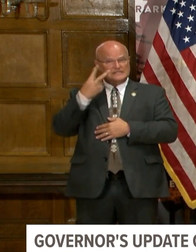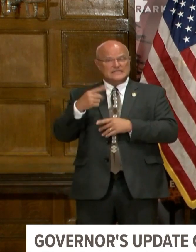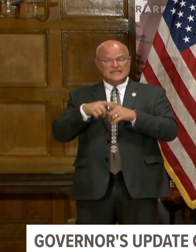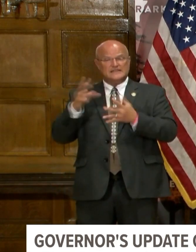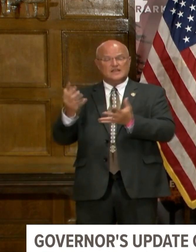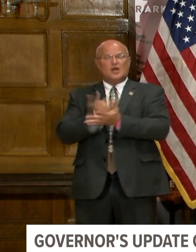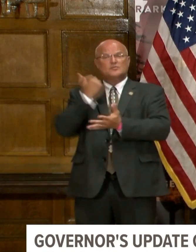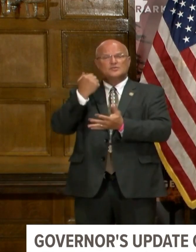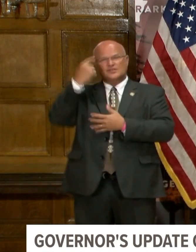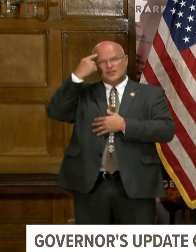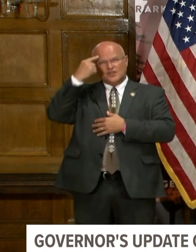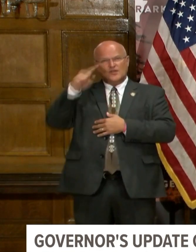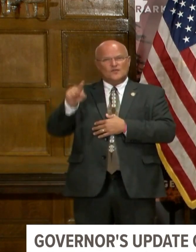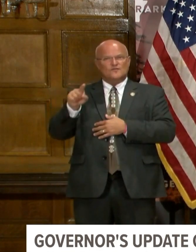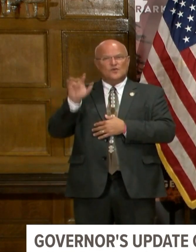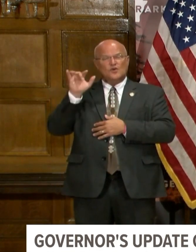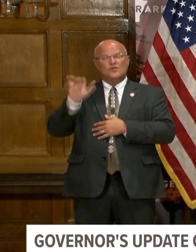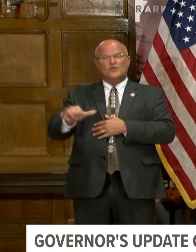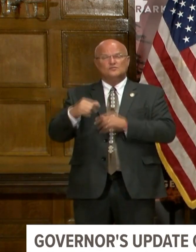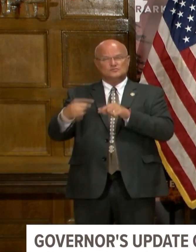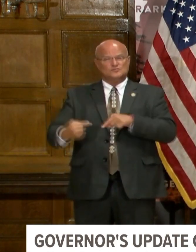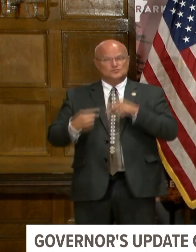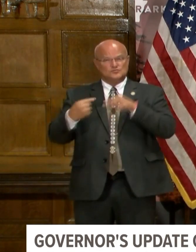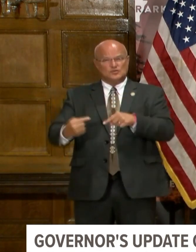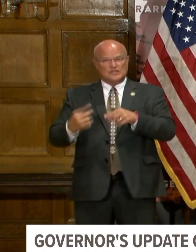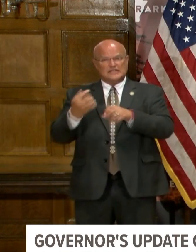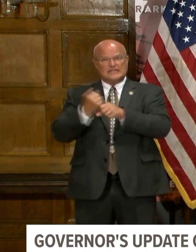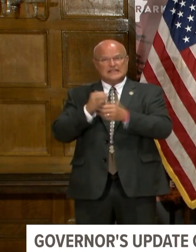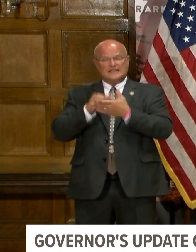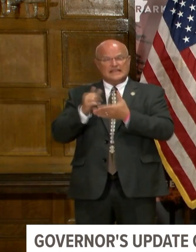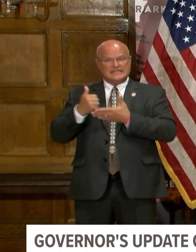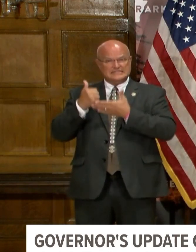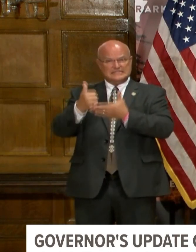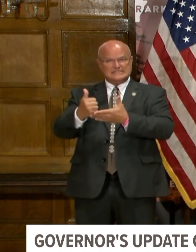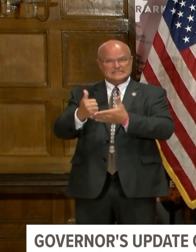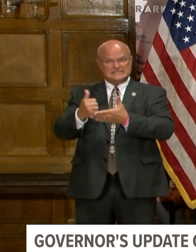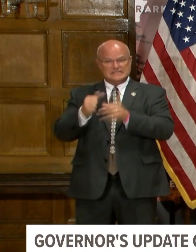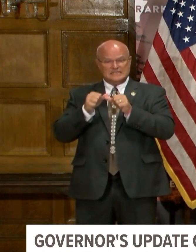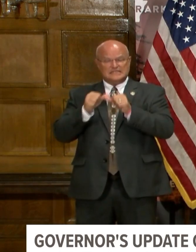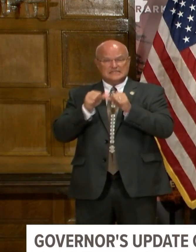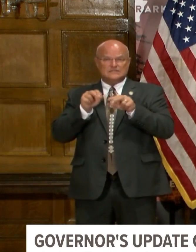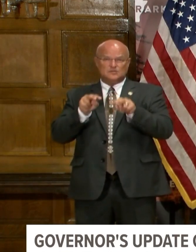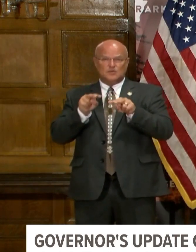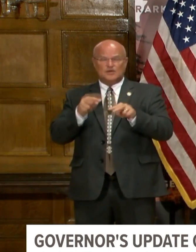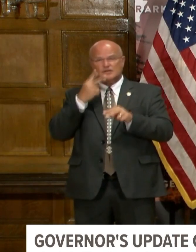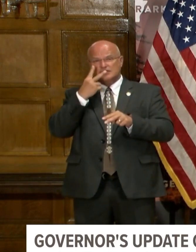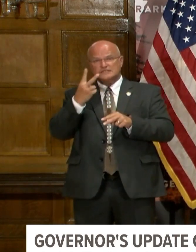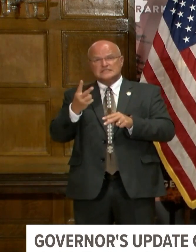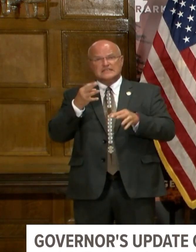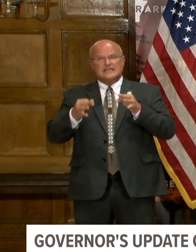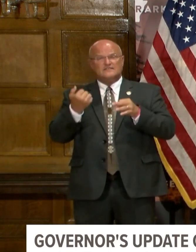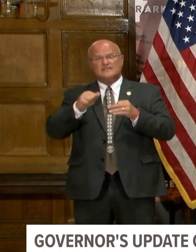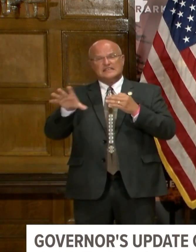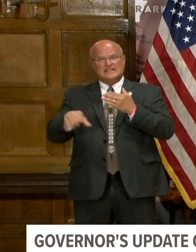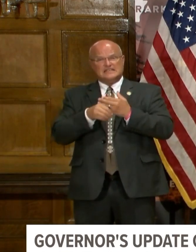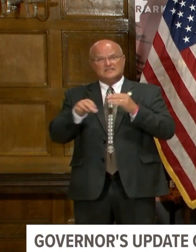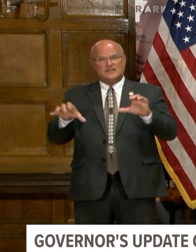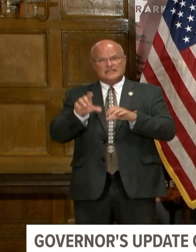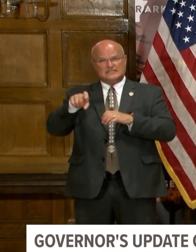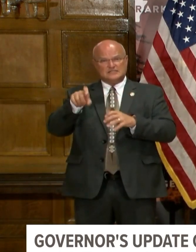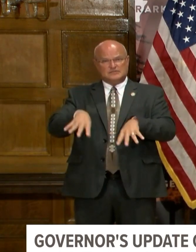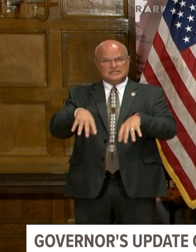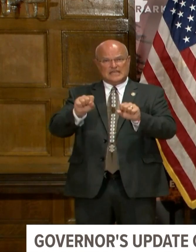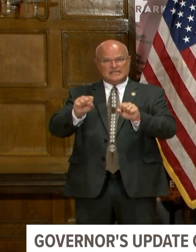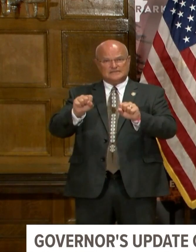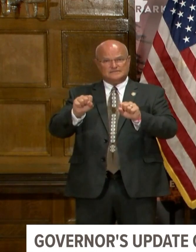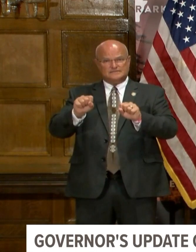the opportunity for those that are struggling to get that kind of assistance, and we continue to monitor to see if any additional action needs to be